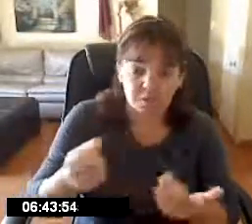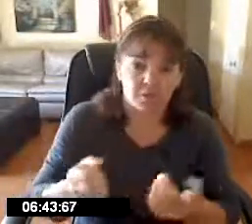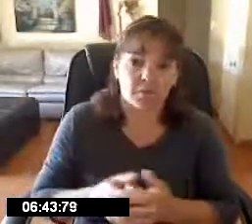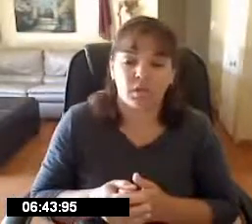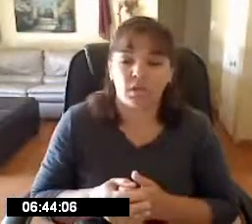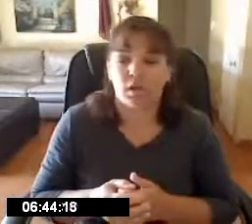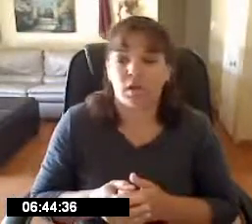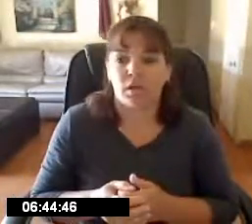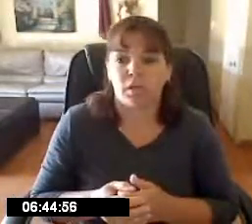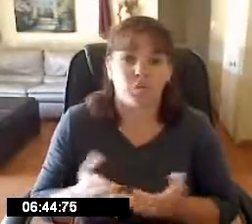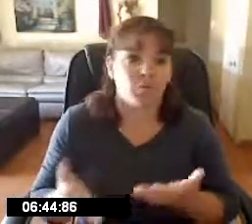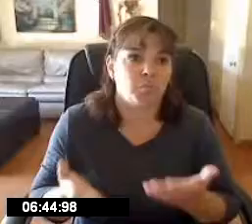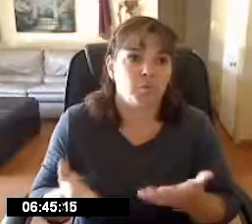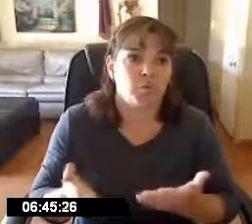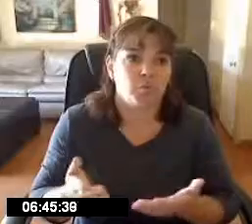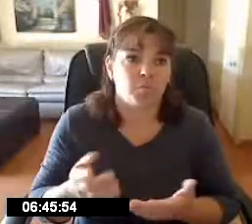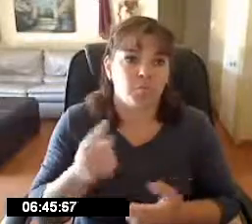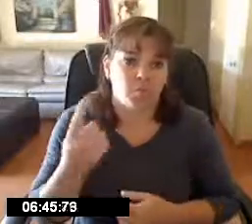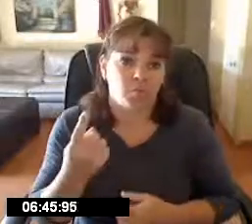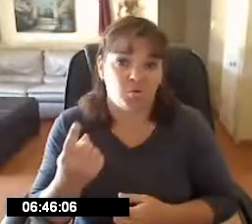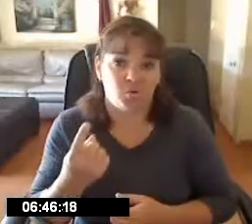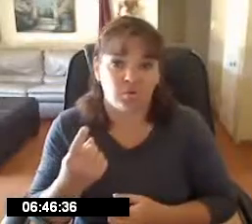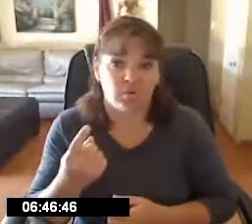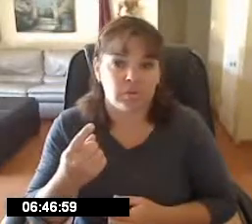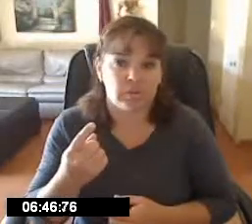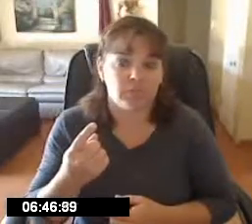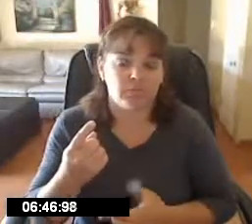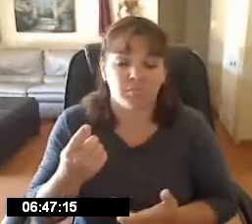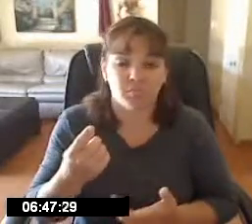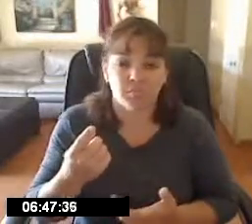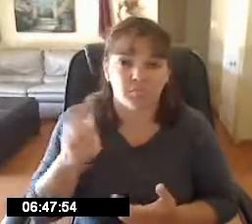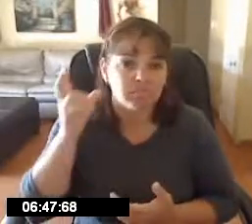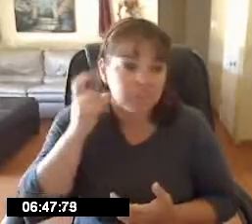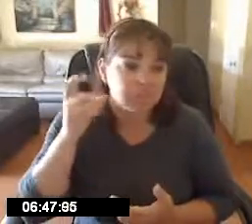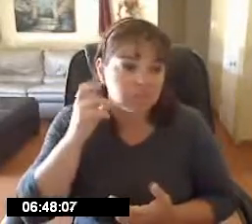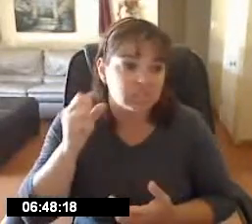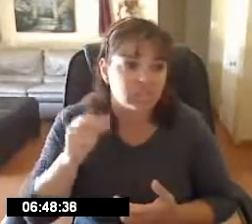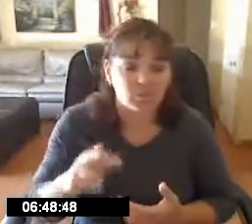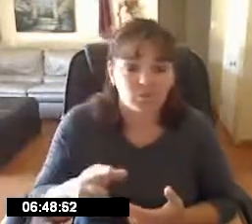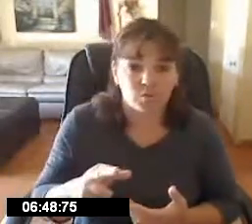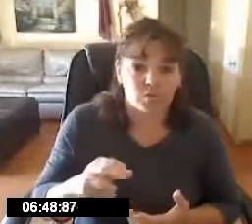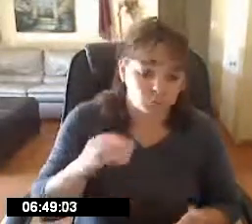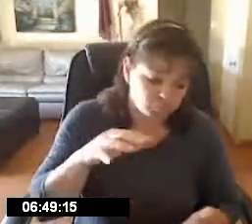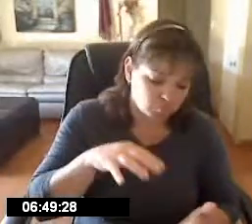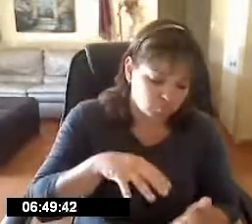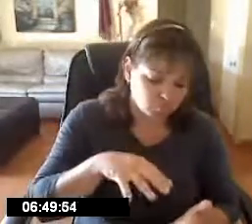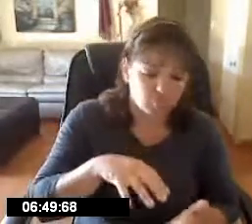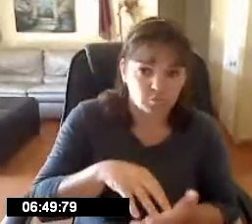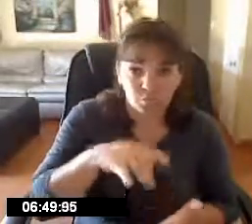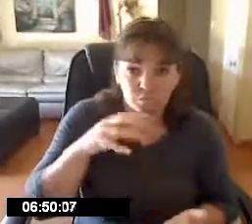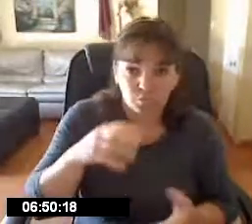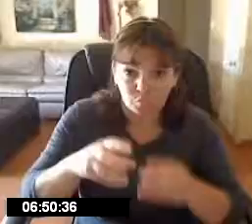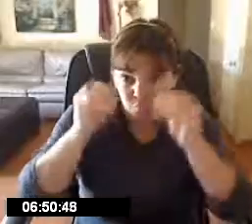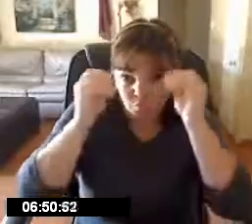just listening? Are they trying to learn something? So those are considerations that you'll consider, that you'll think about